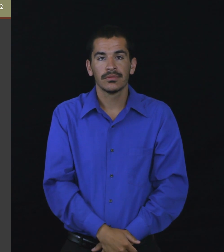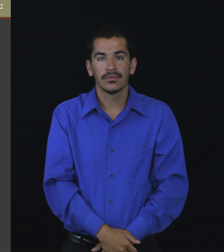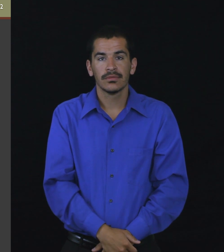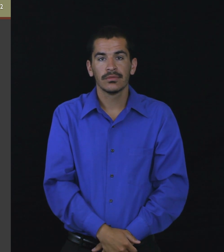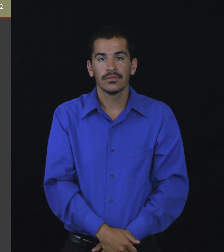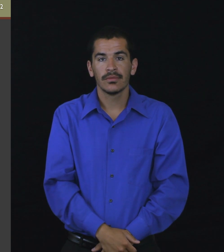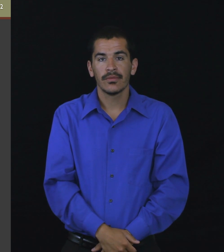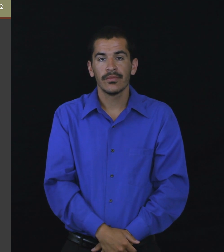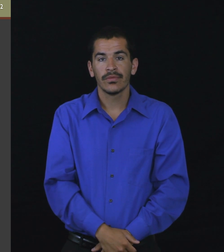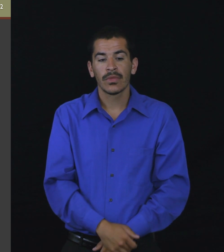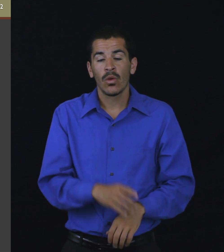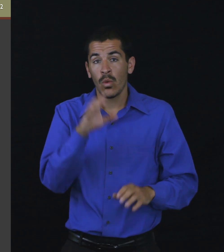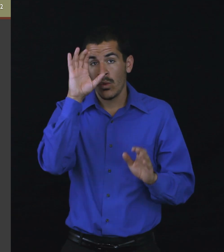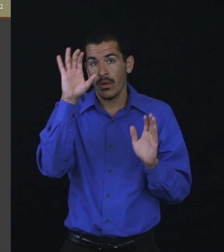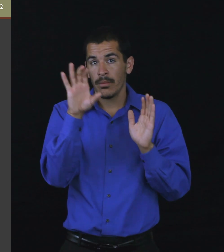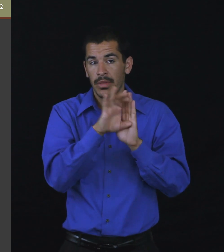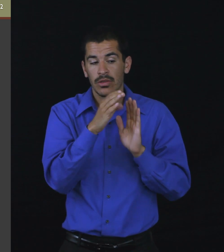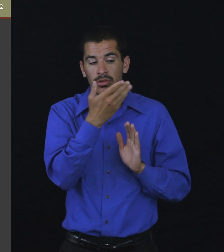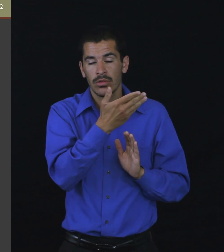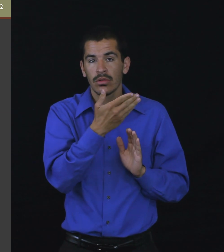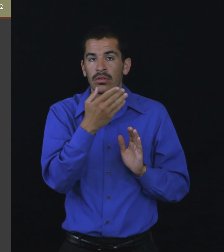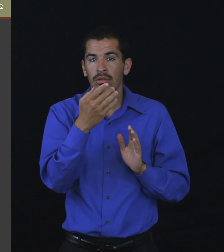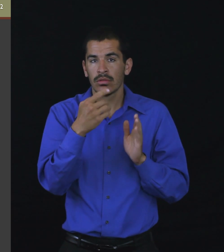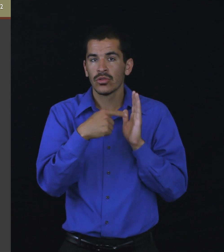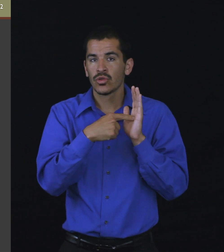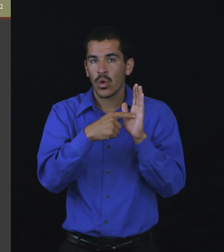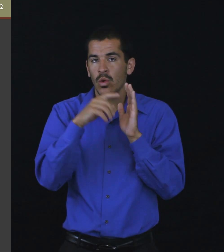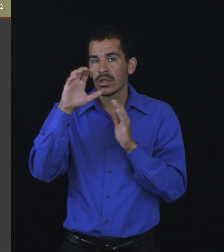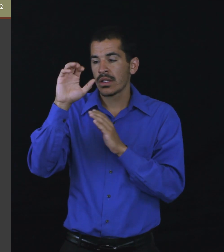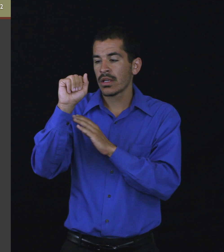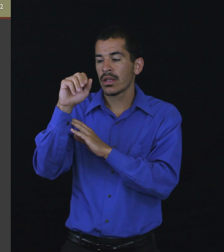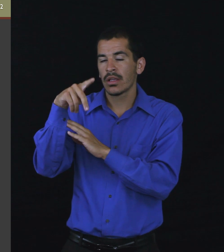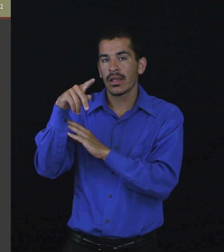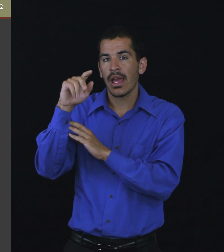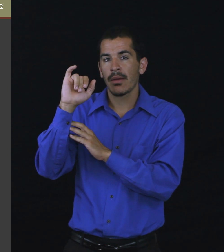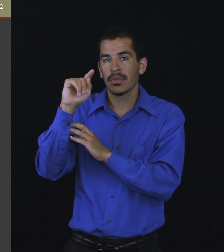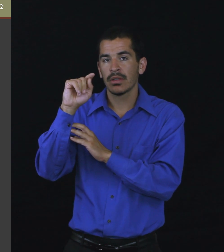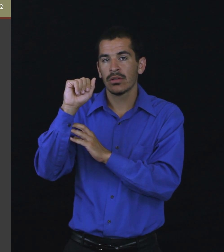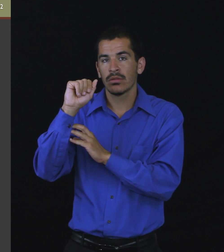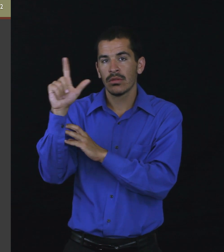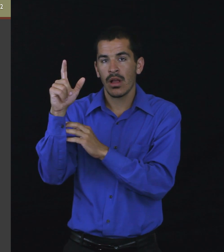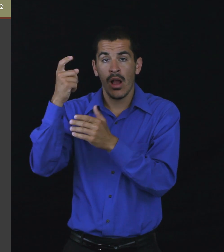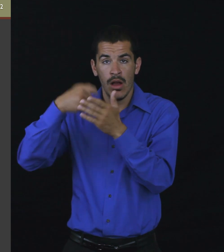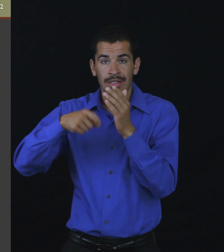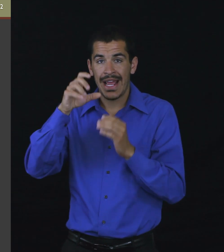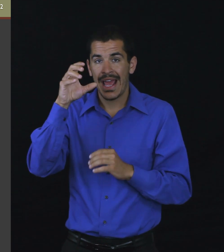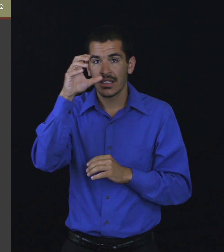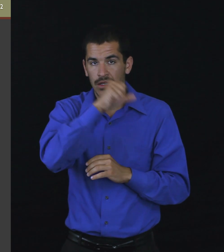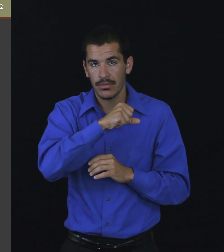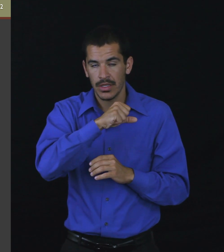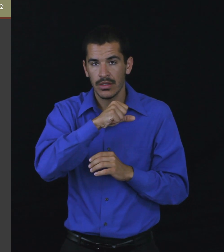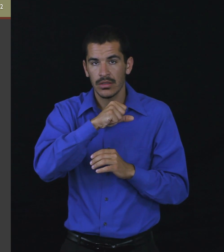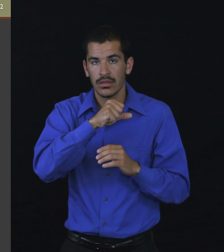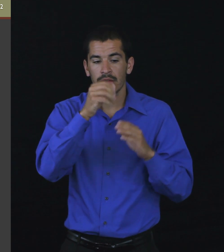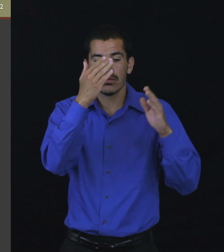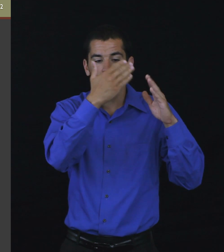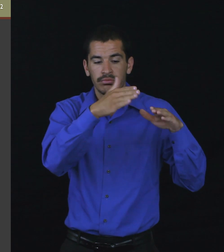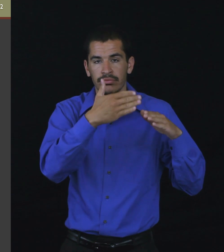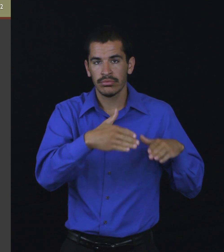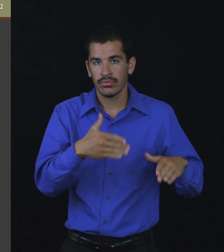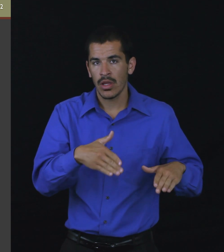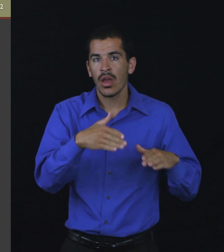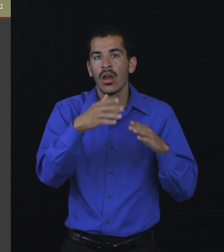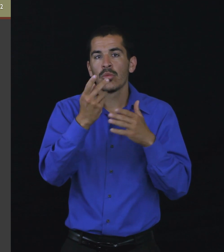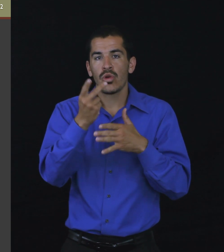This diagram shows capital cost estimates by priority and how